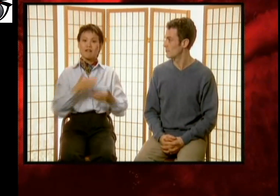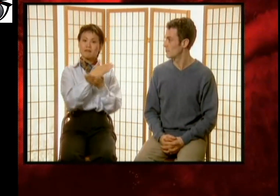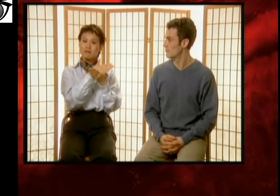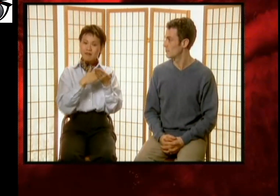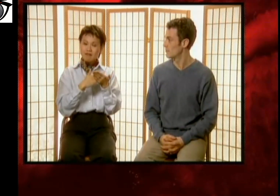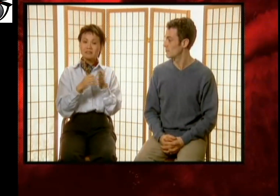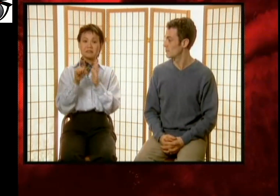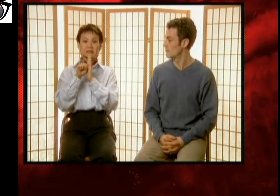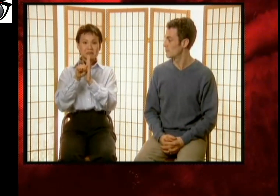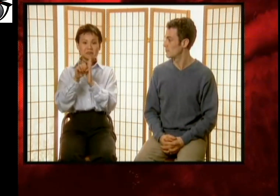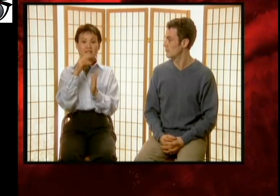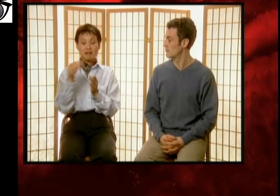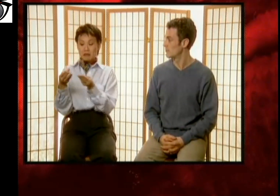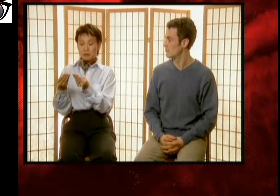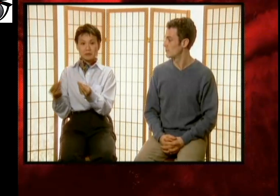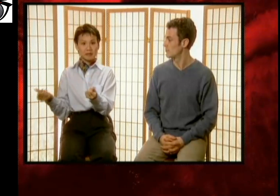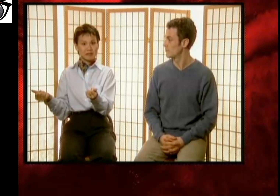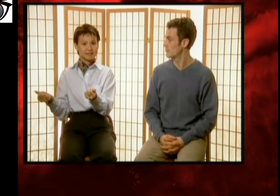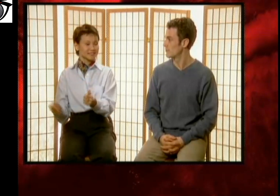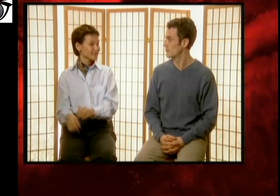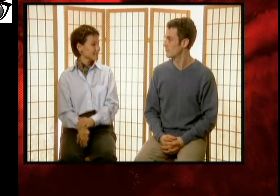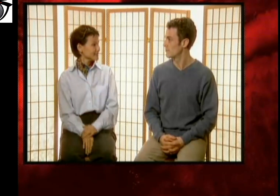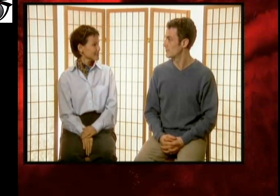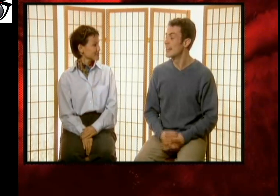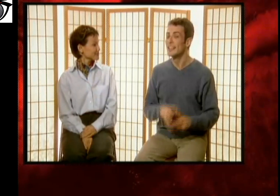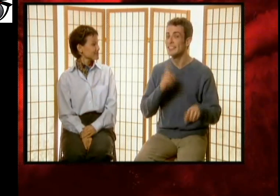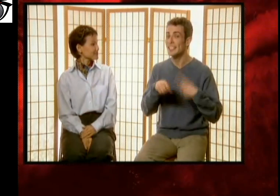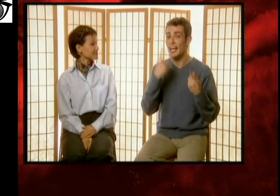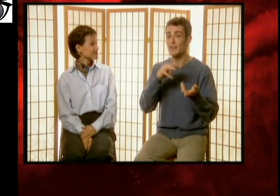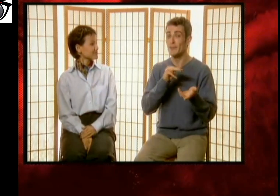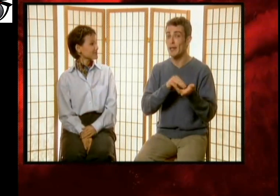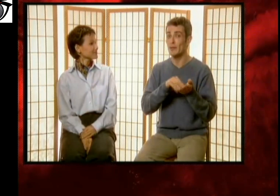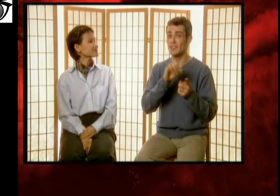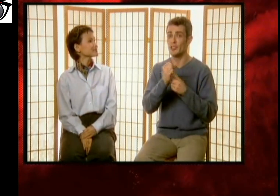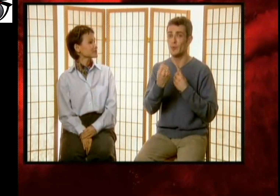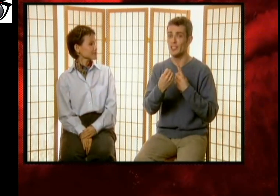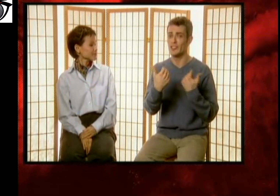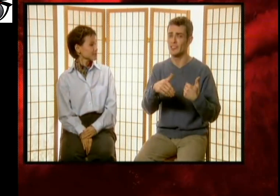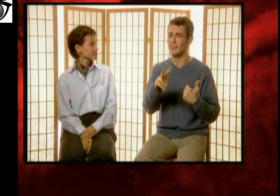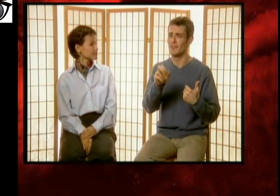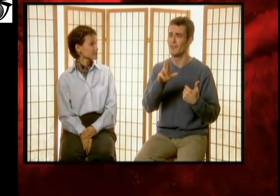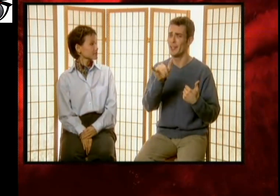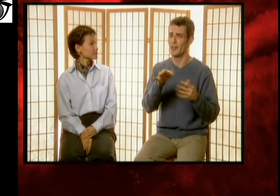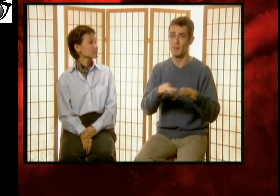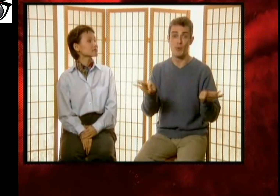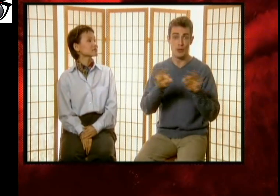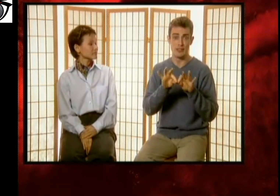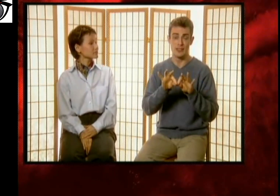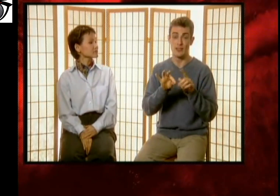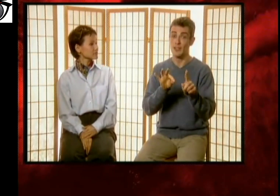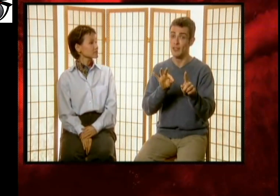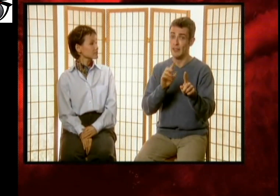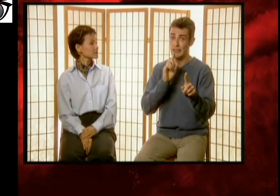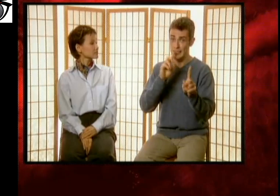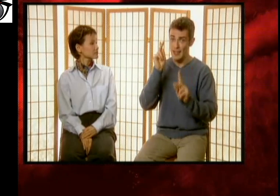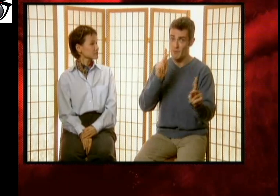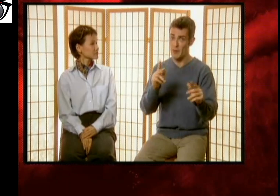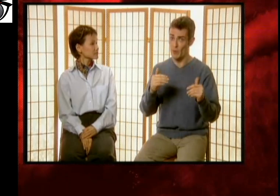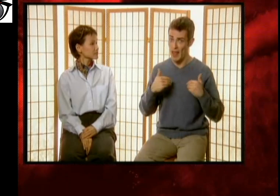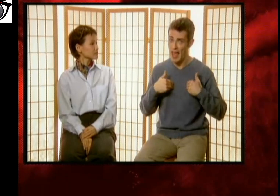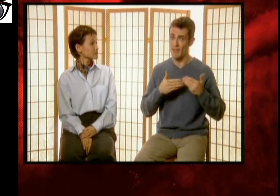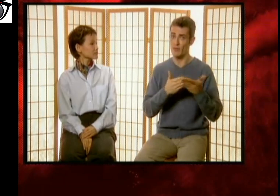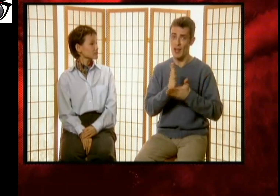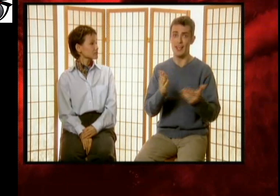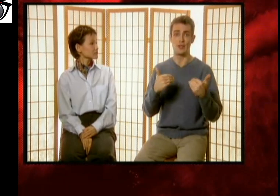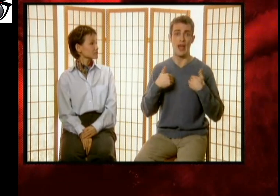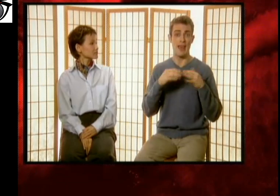body parts, symptoms, and treatments. Signs for medical situations are very important. Deaf